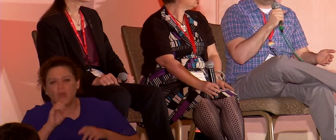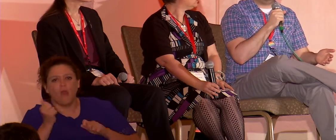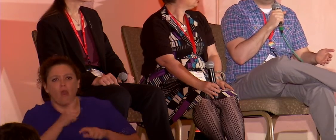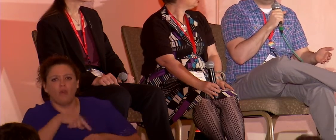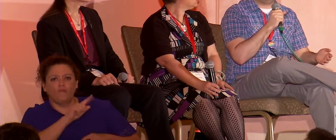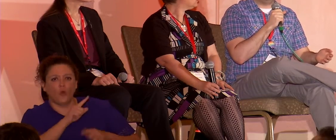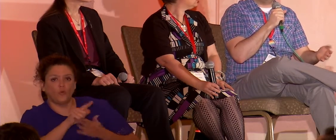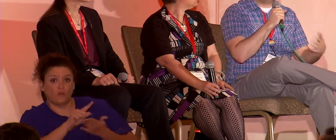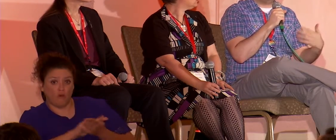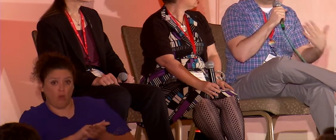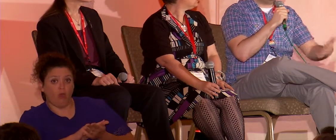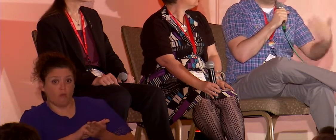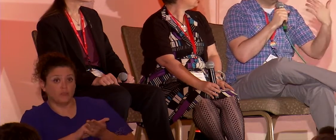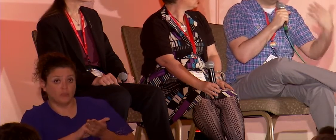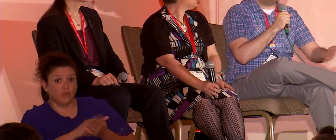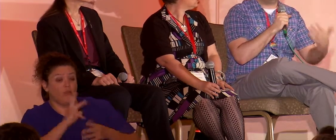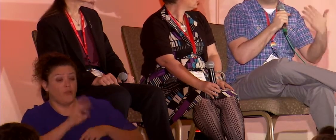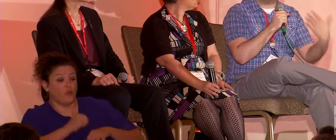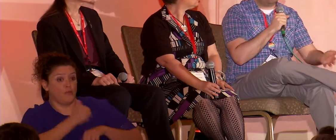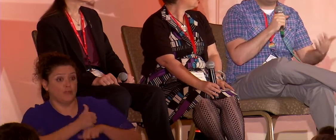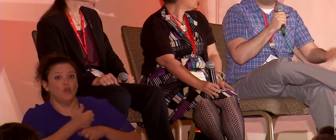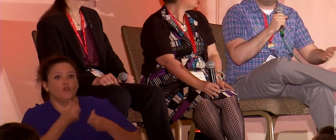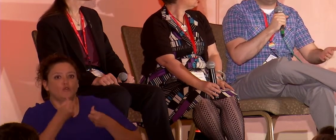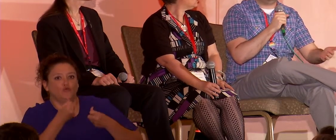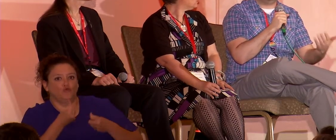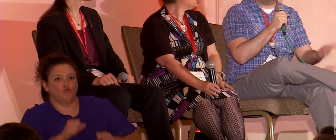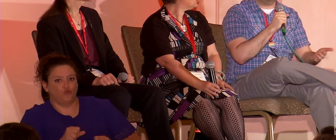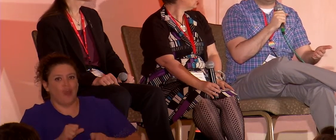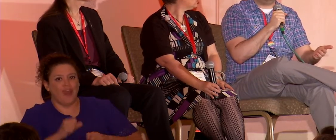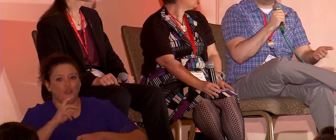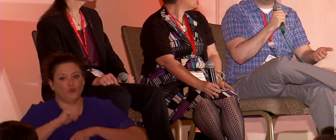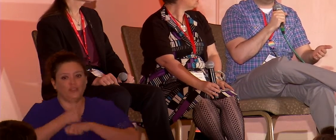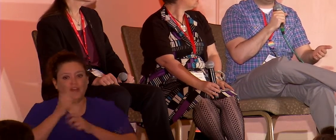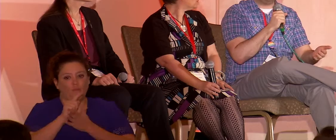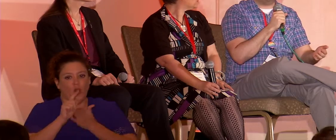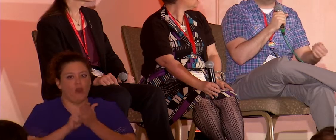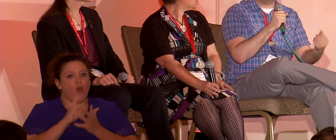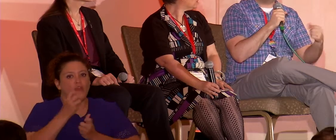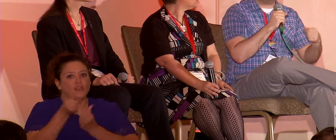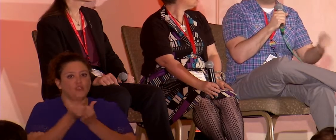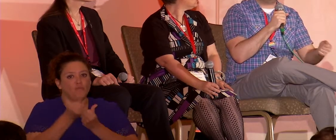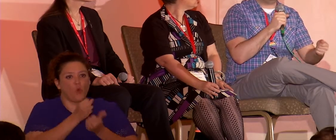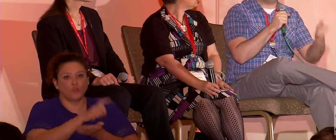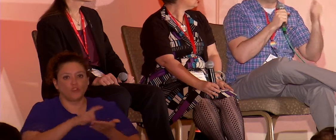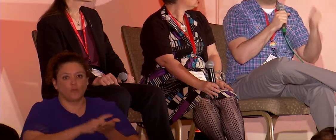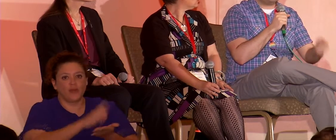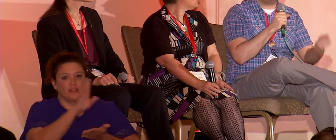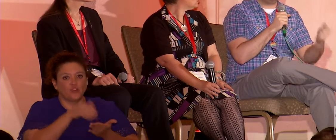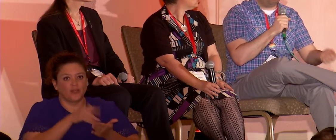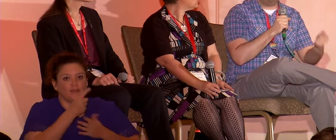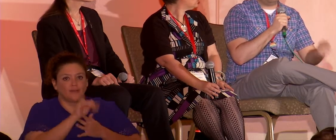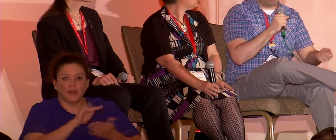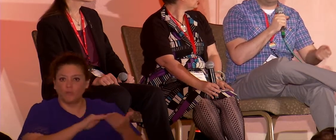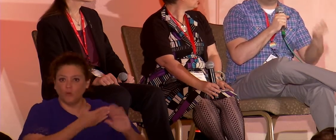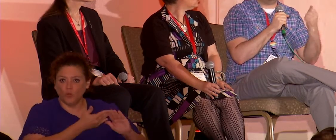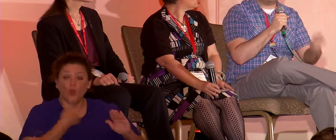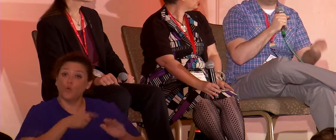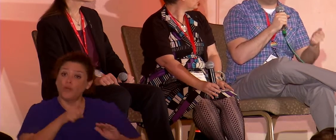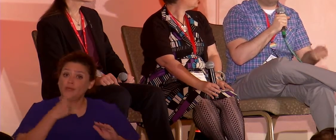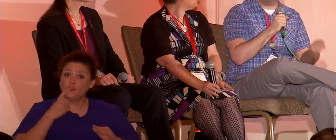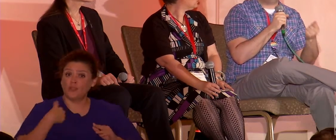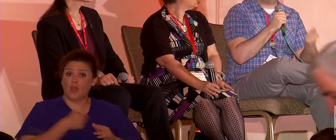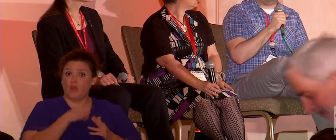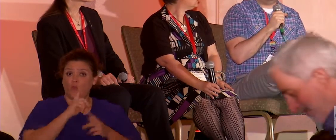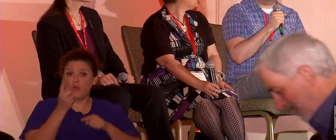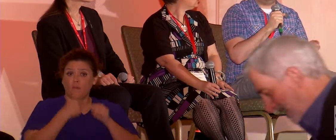across numerous states to try to enforce discrimination against LGBT people. We need to say, we oppose that. We